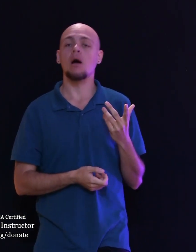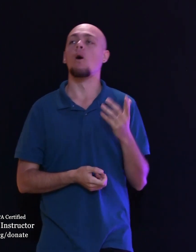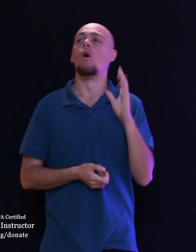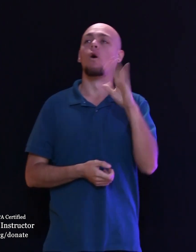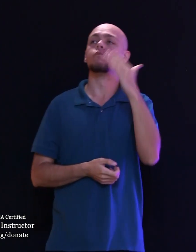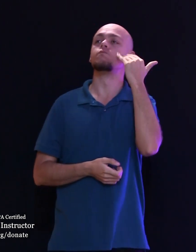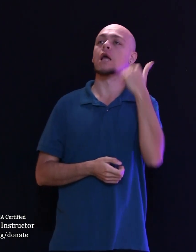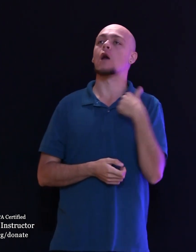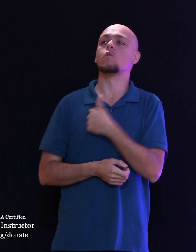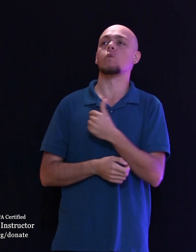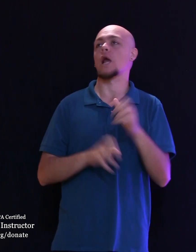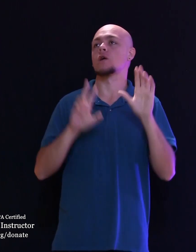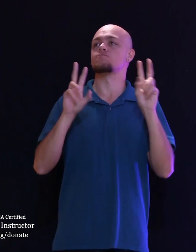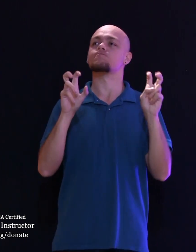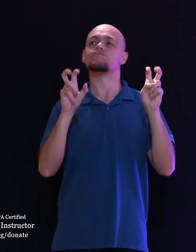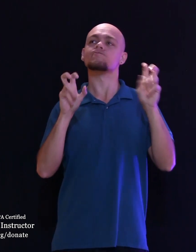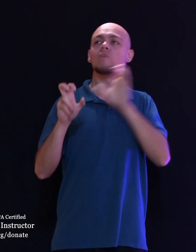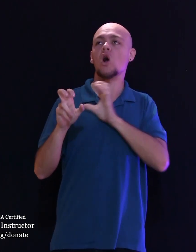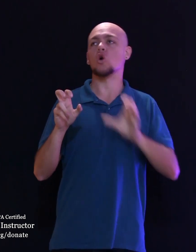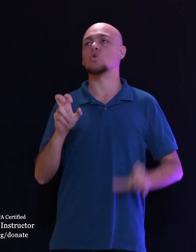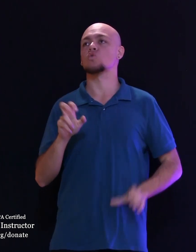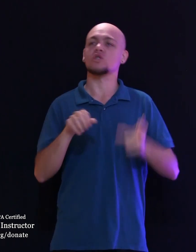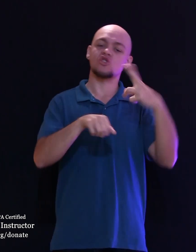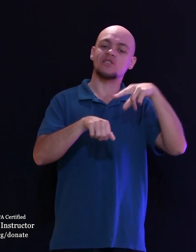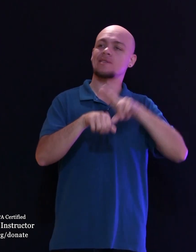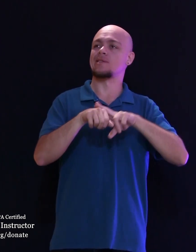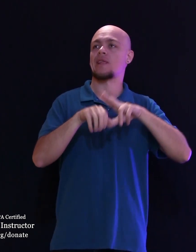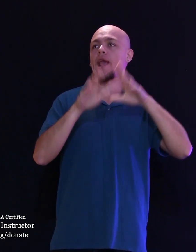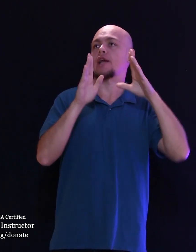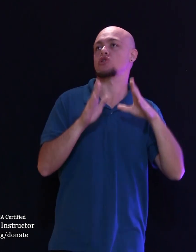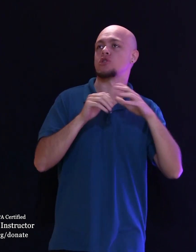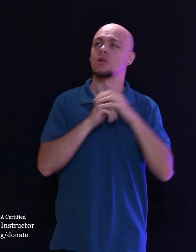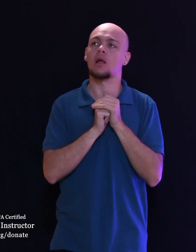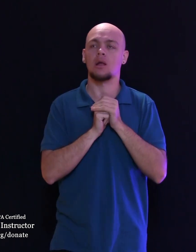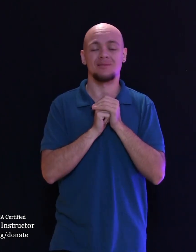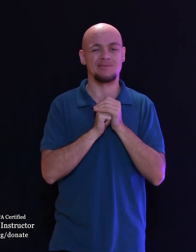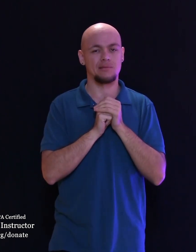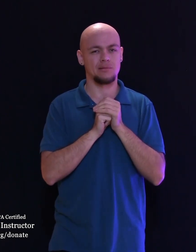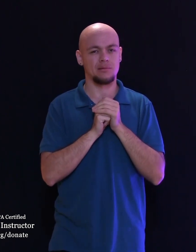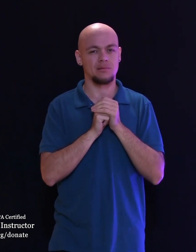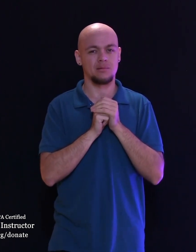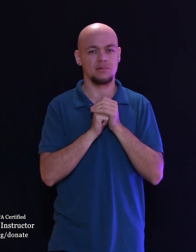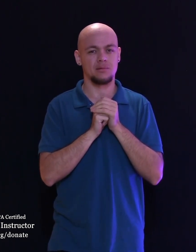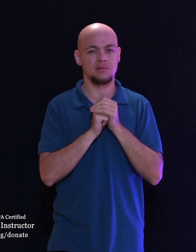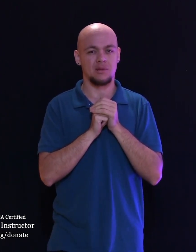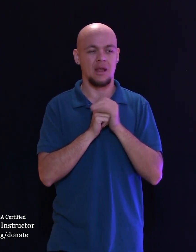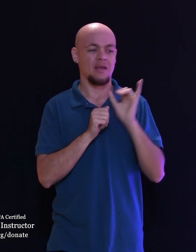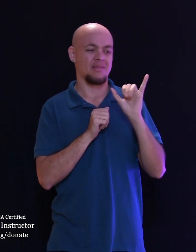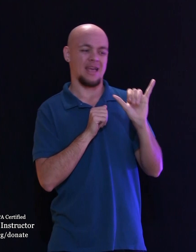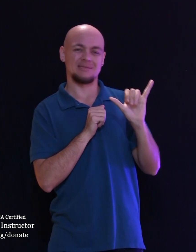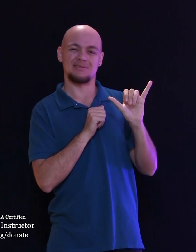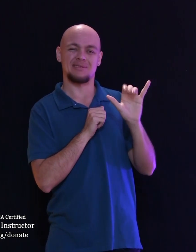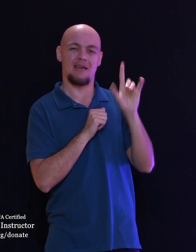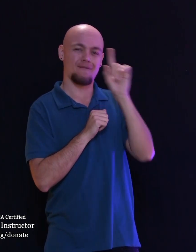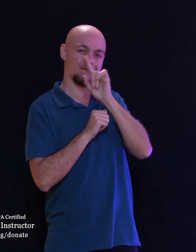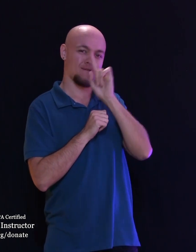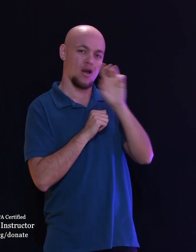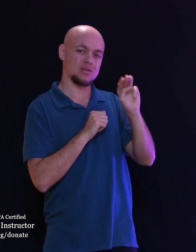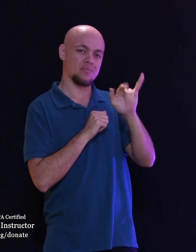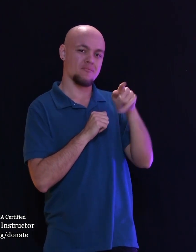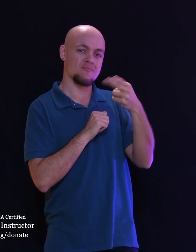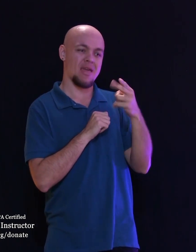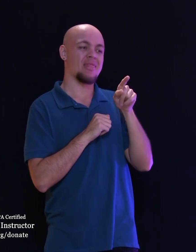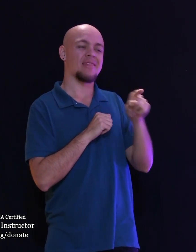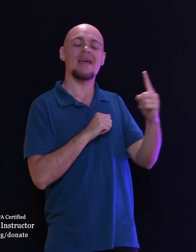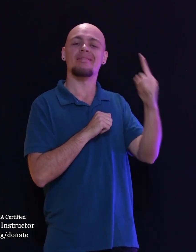tell you, well, it's because we're a Christian nation. See, this is part of the mythology of fundagelicals, that this country